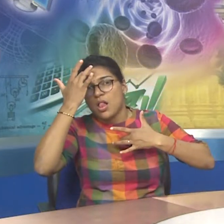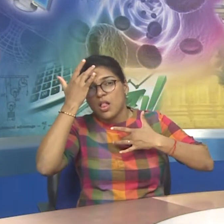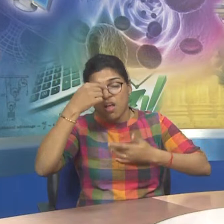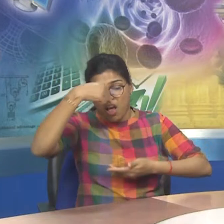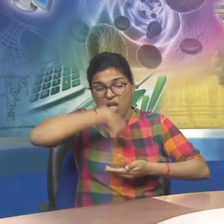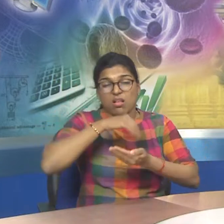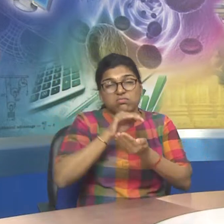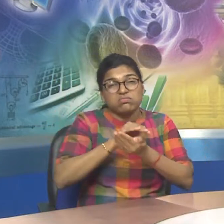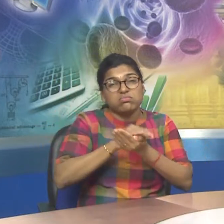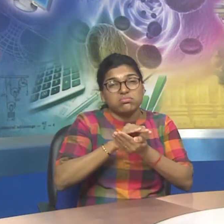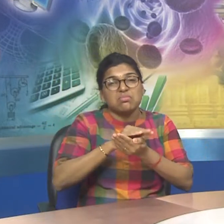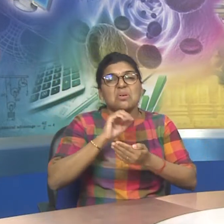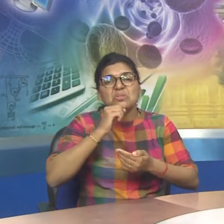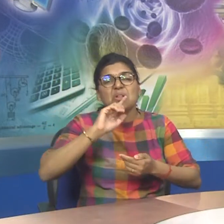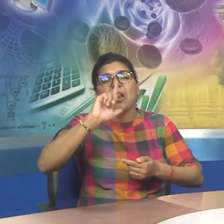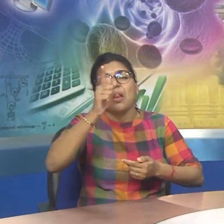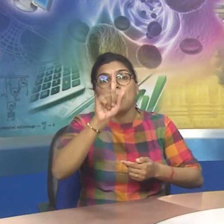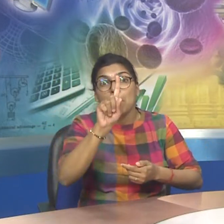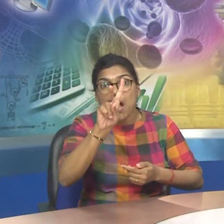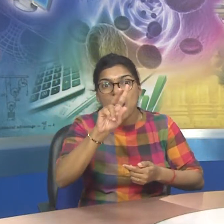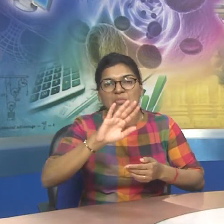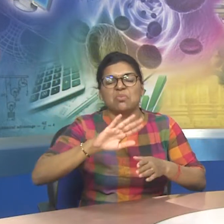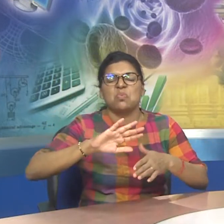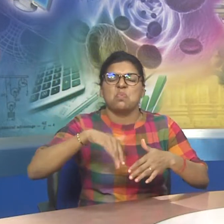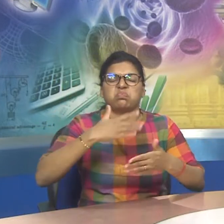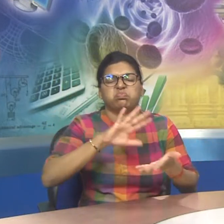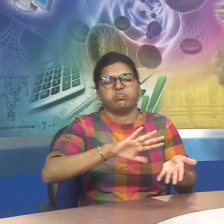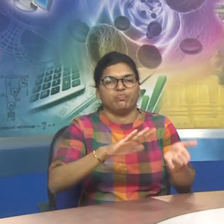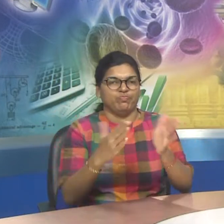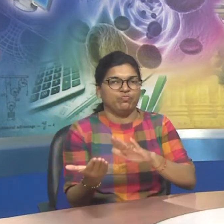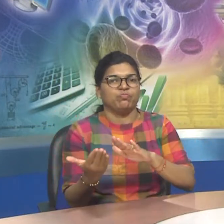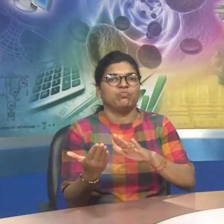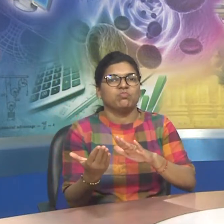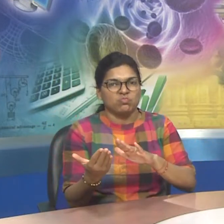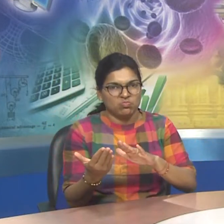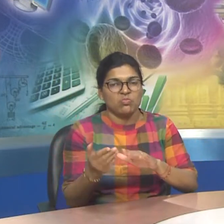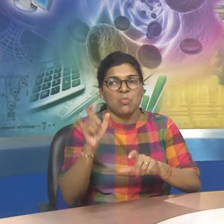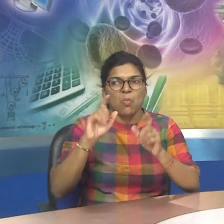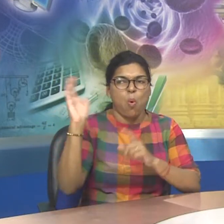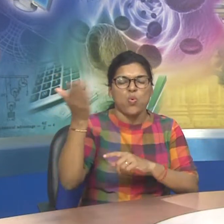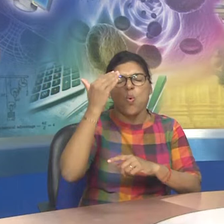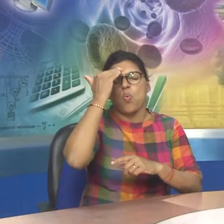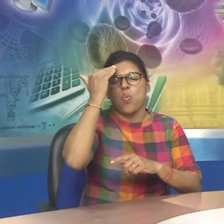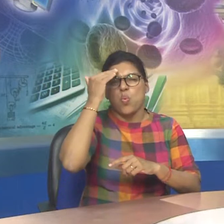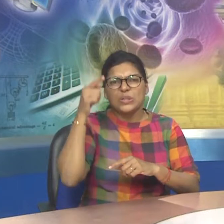It was because he was 2 years only at the time of